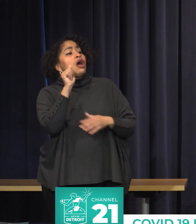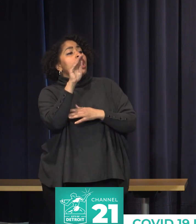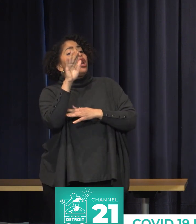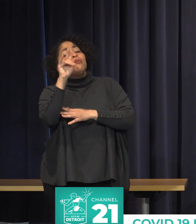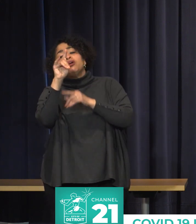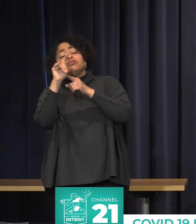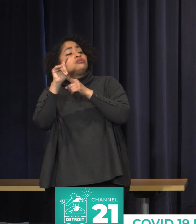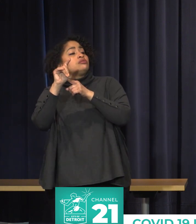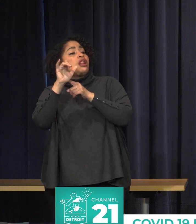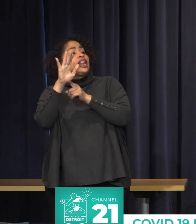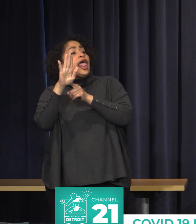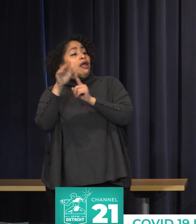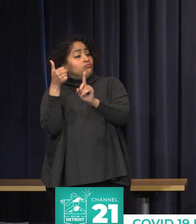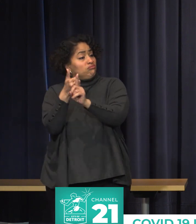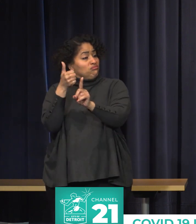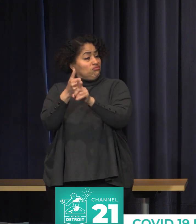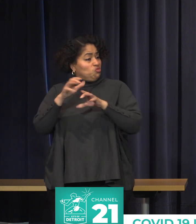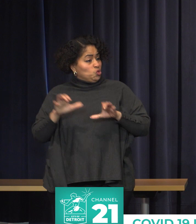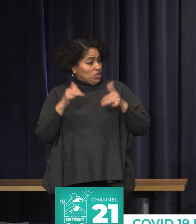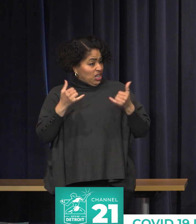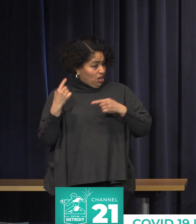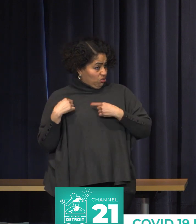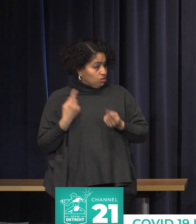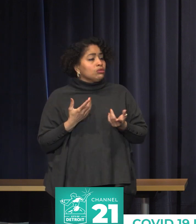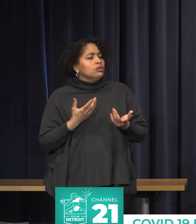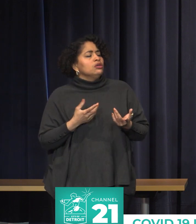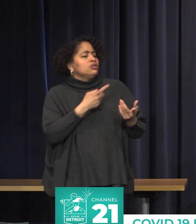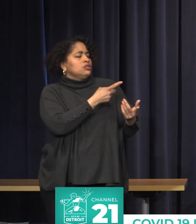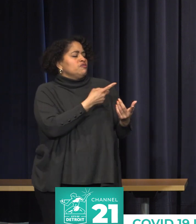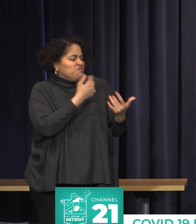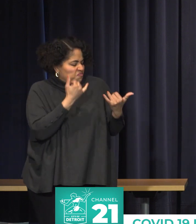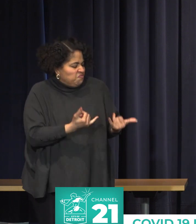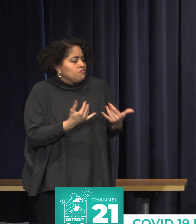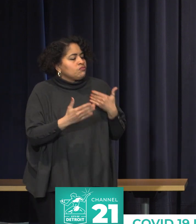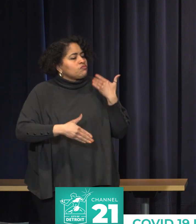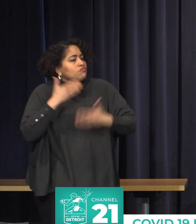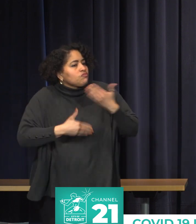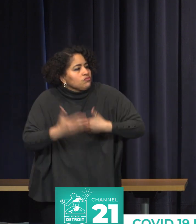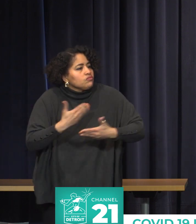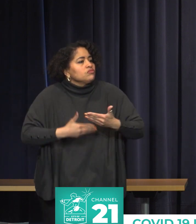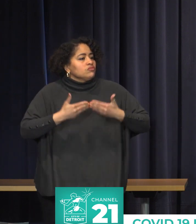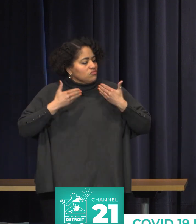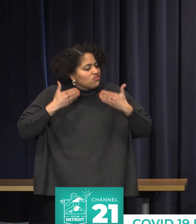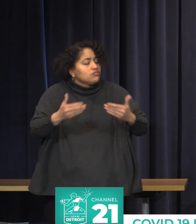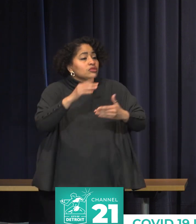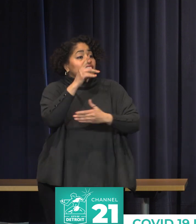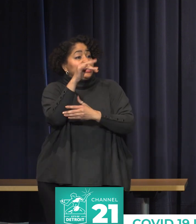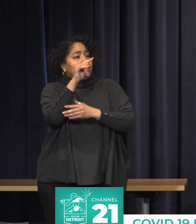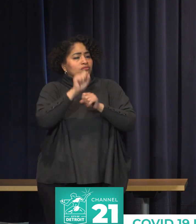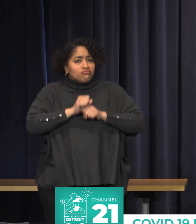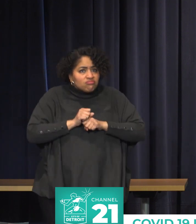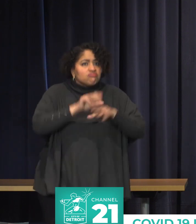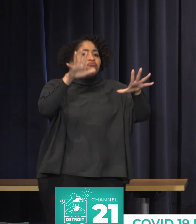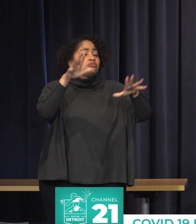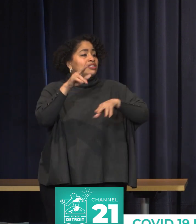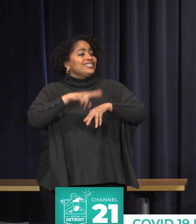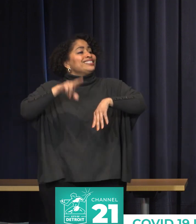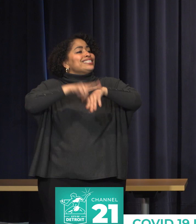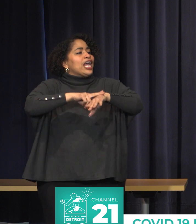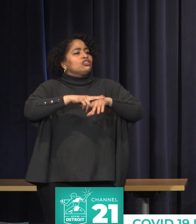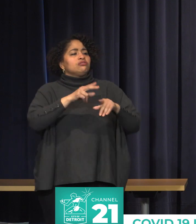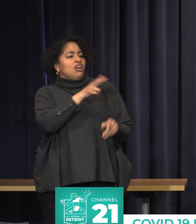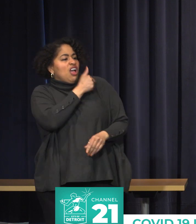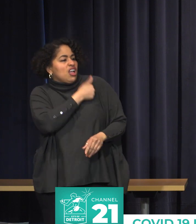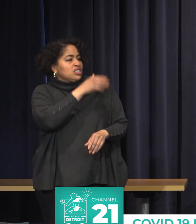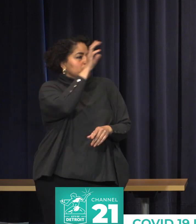Labs is doing is driving these kits nationally to